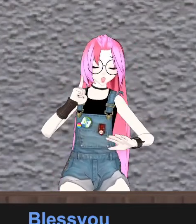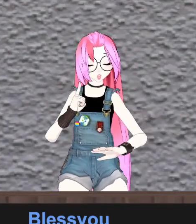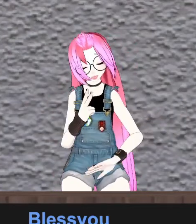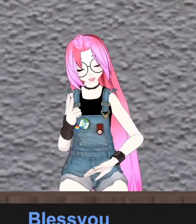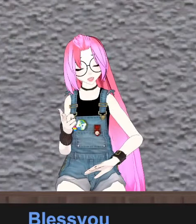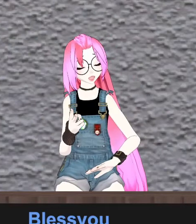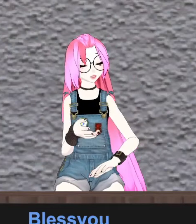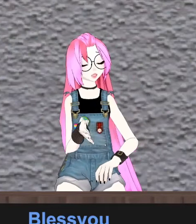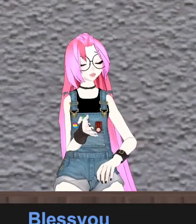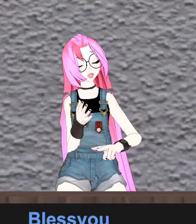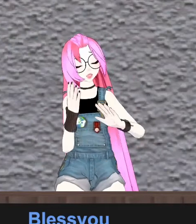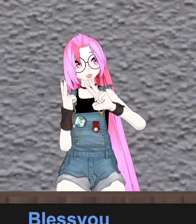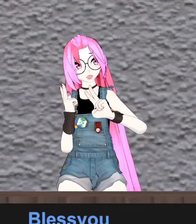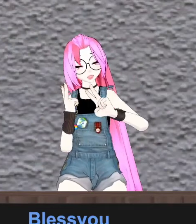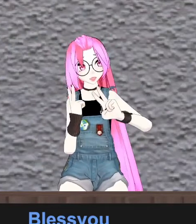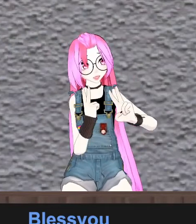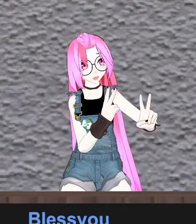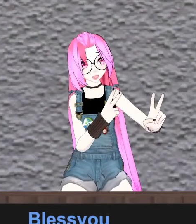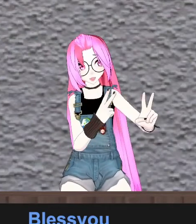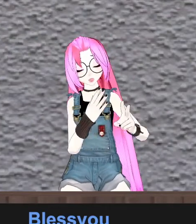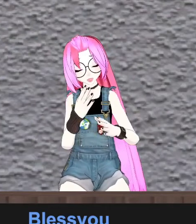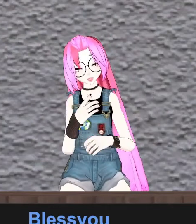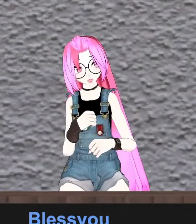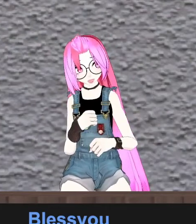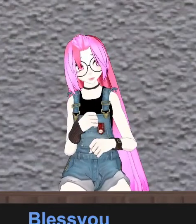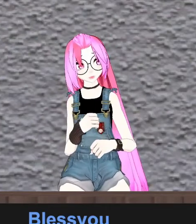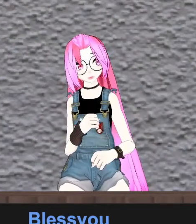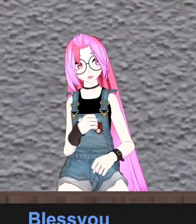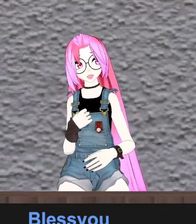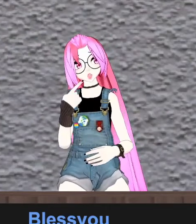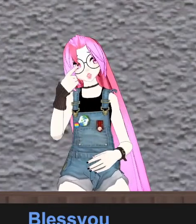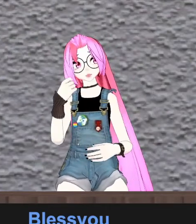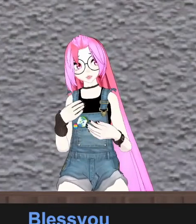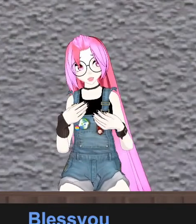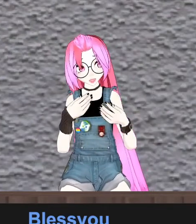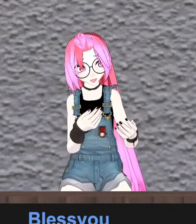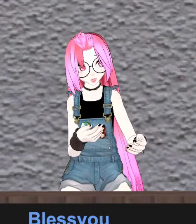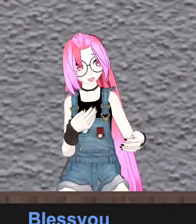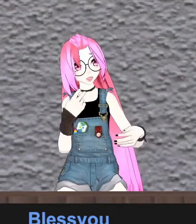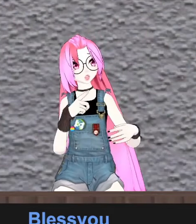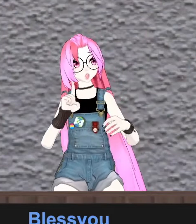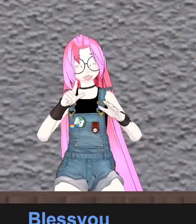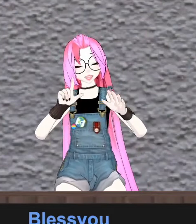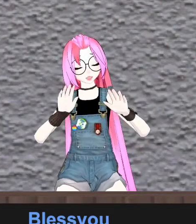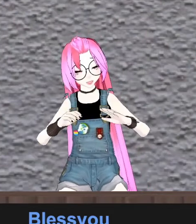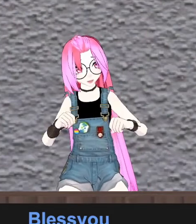deaf and hard of hearing people, and that's what makes it such an honor when you get one. Because when you're given one, that means you've been accepted